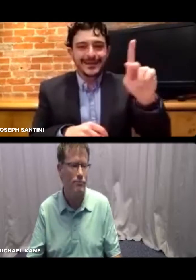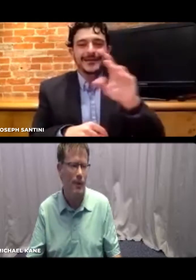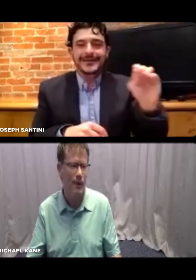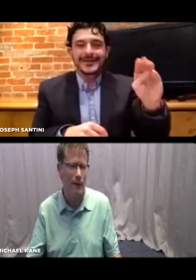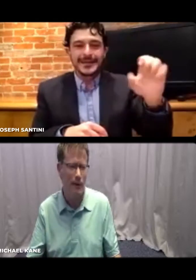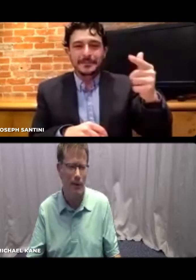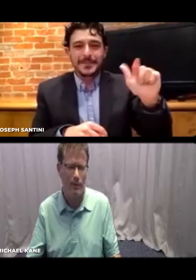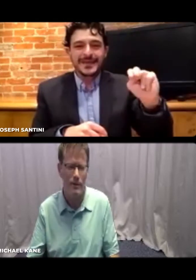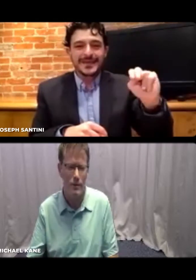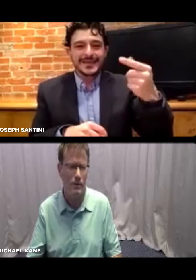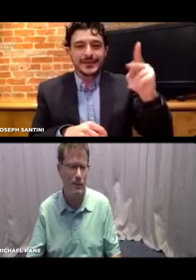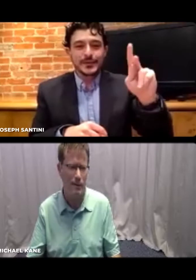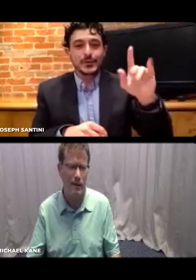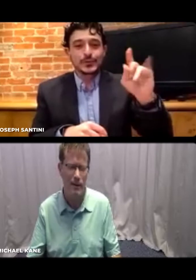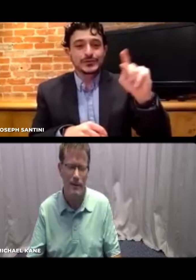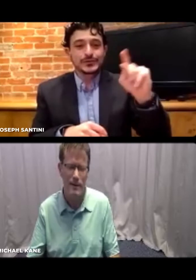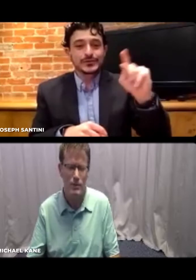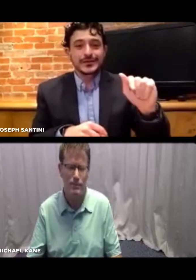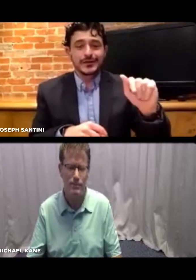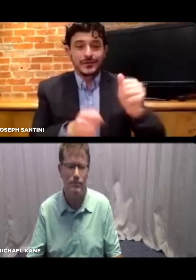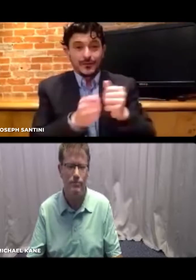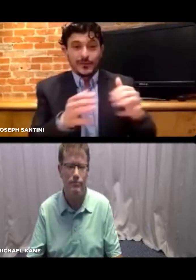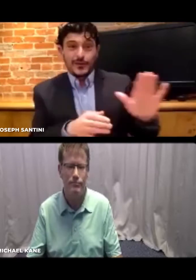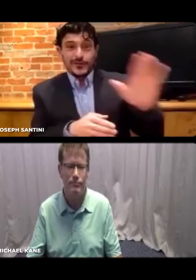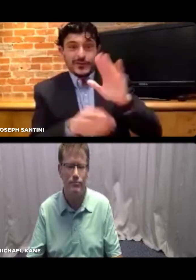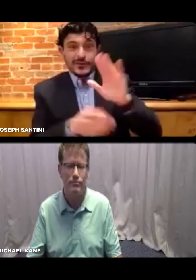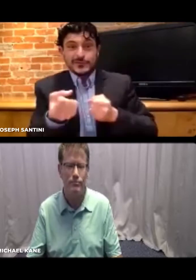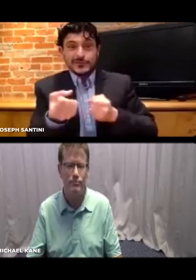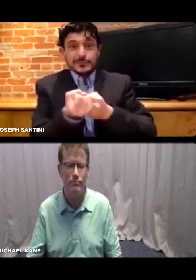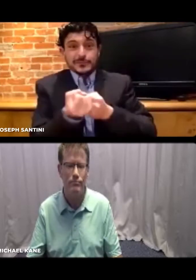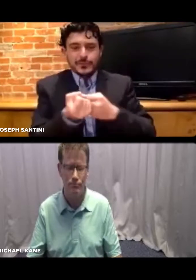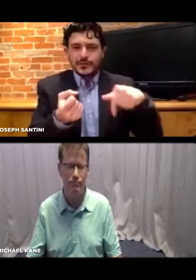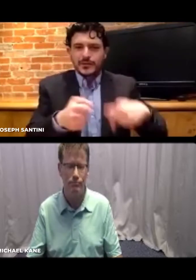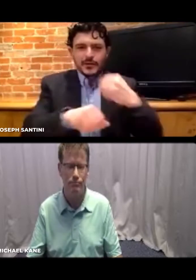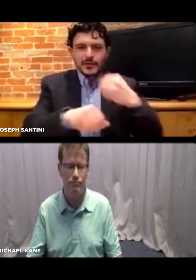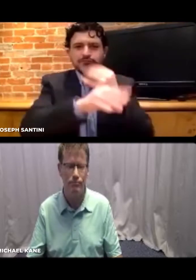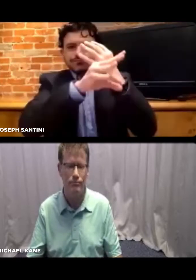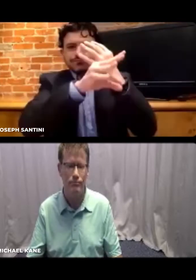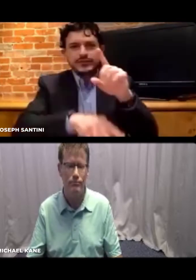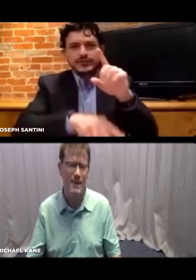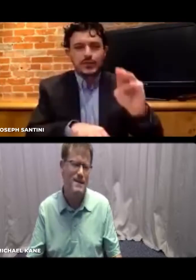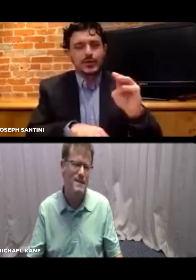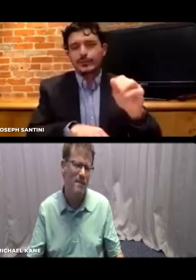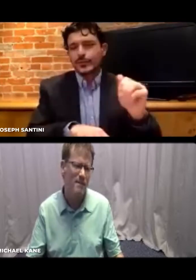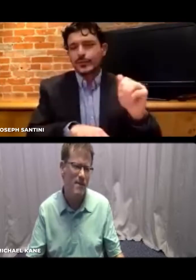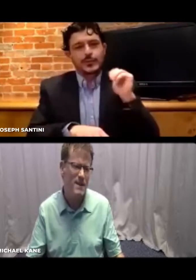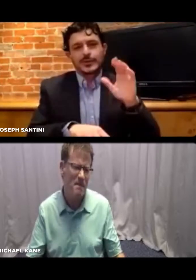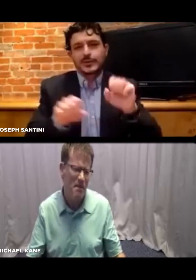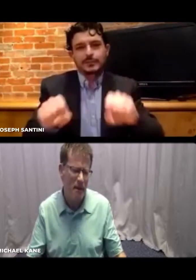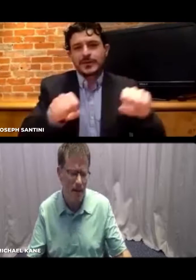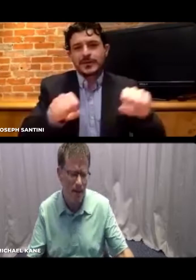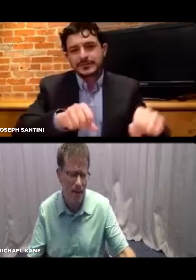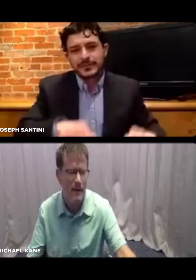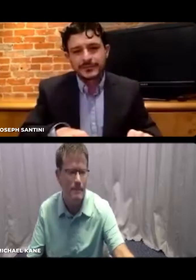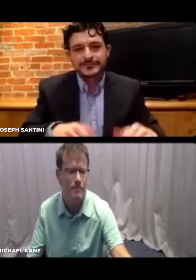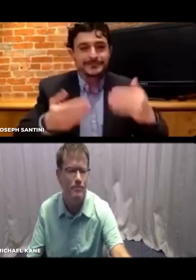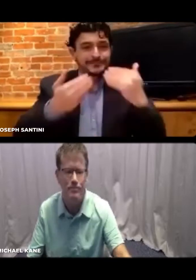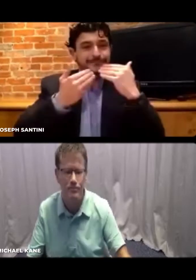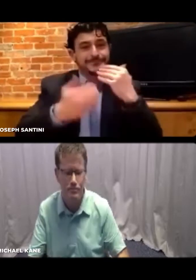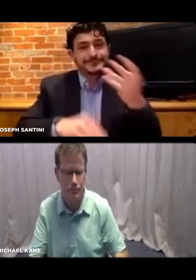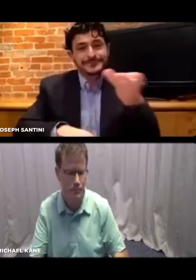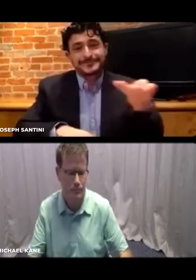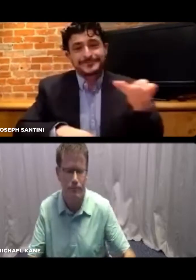Jazzy Jones, Keith Delk, and Megan Kluza supporting wonderful support, making tonight's webinar possible. Thanks to the